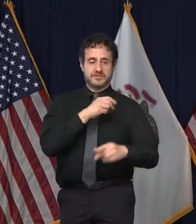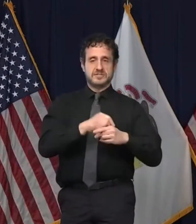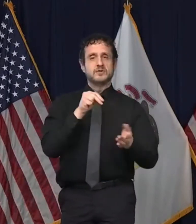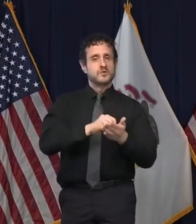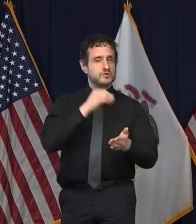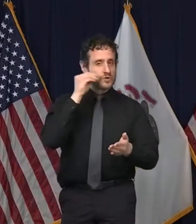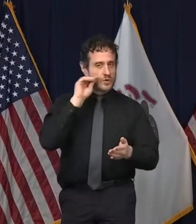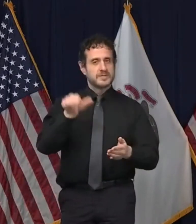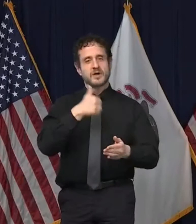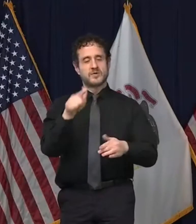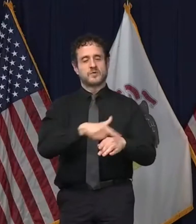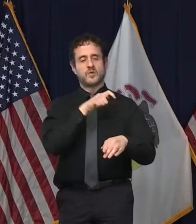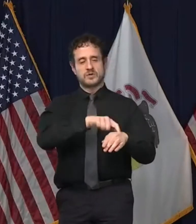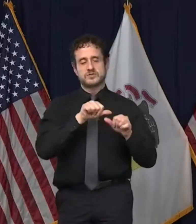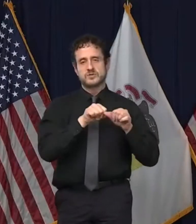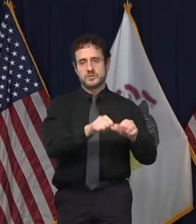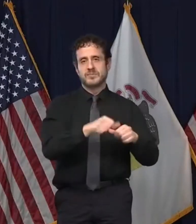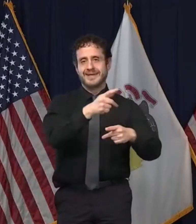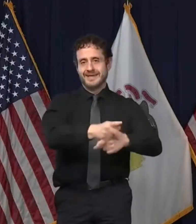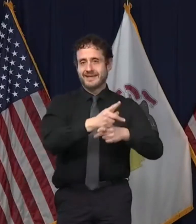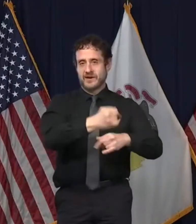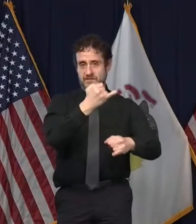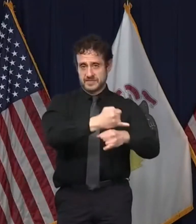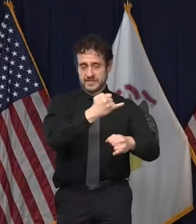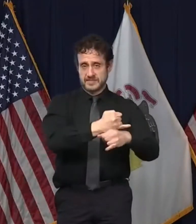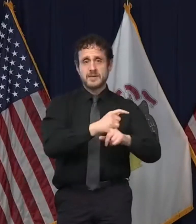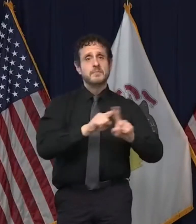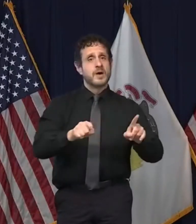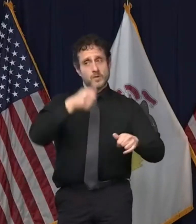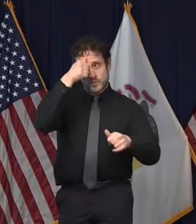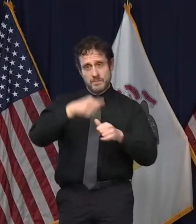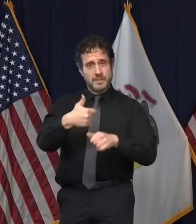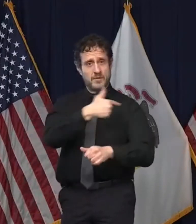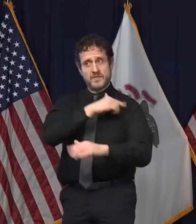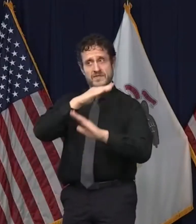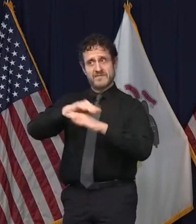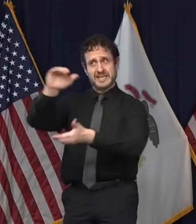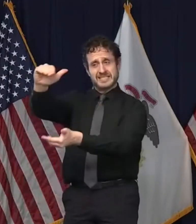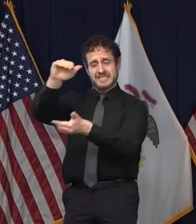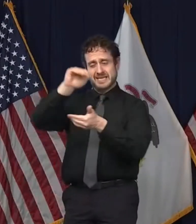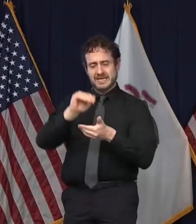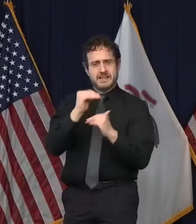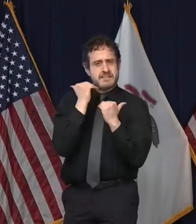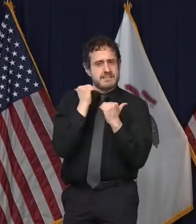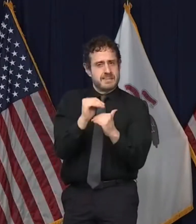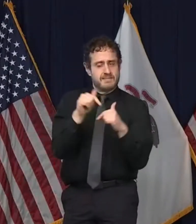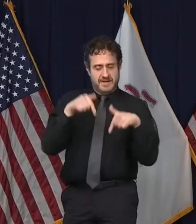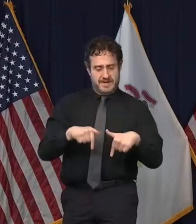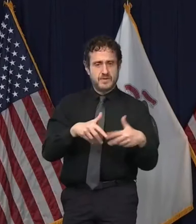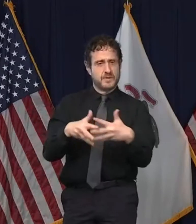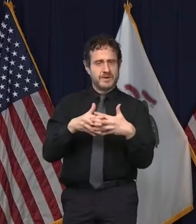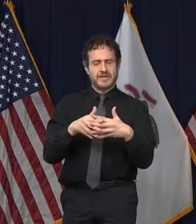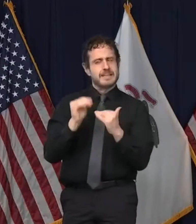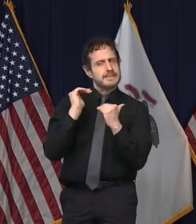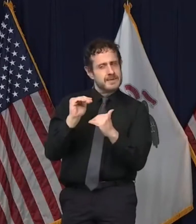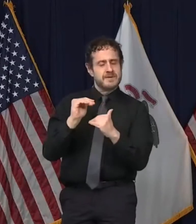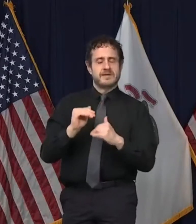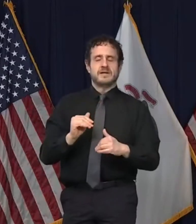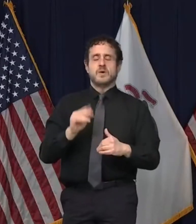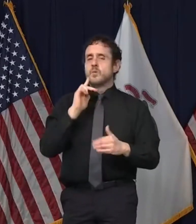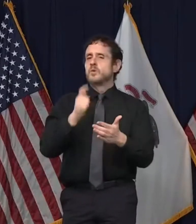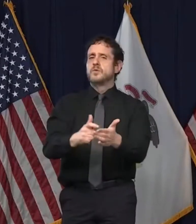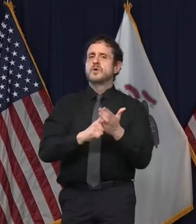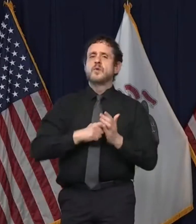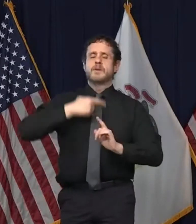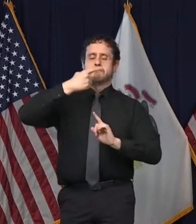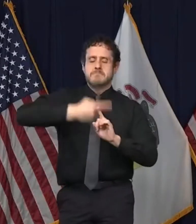facilities. However, due again to the limited supply of this vaccine available in the U.S., it will take